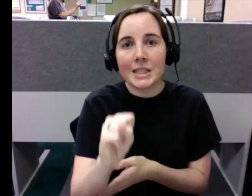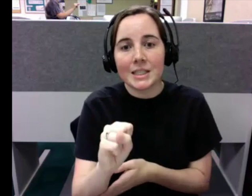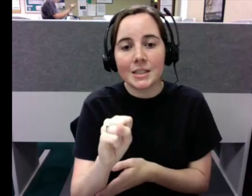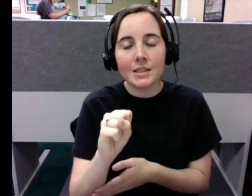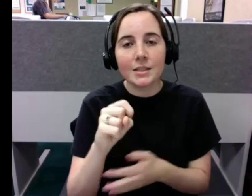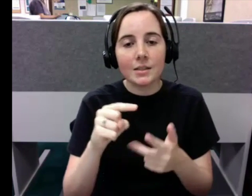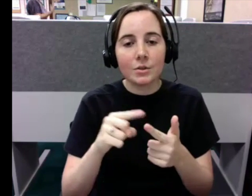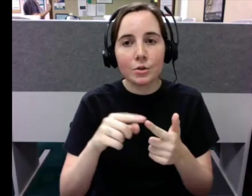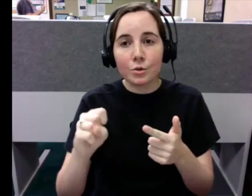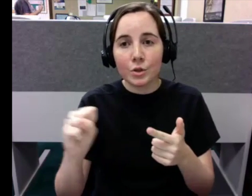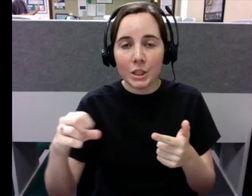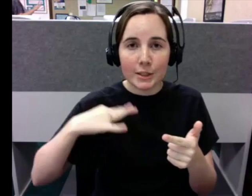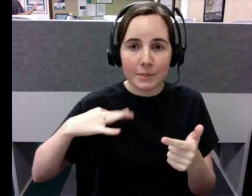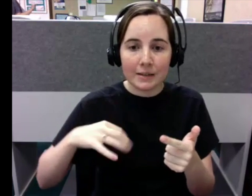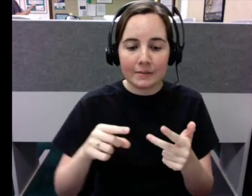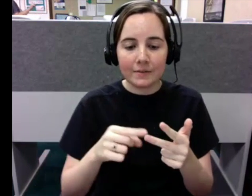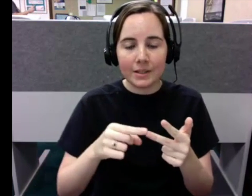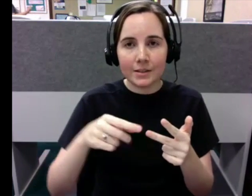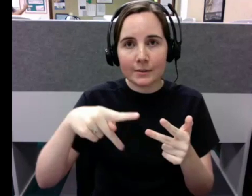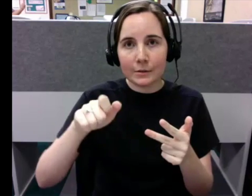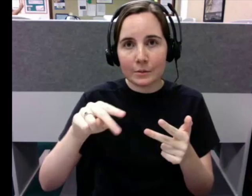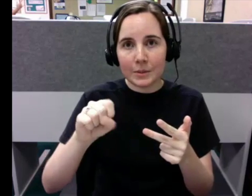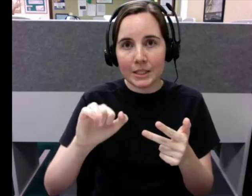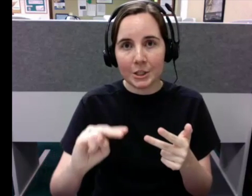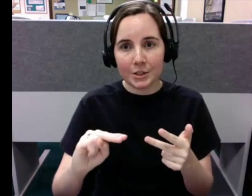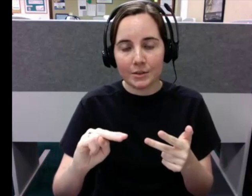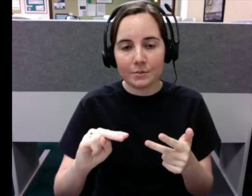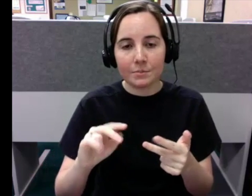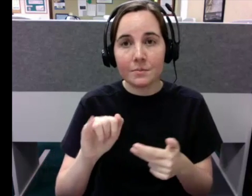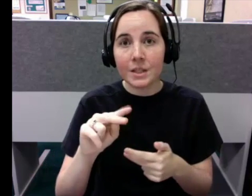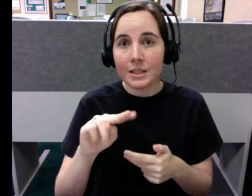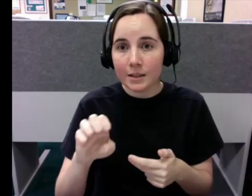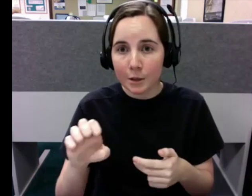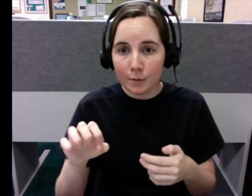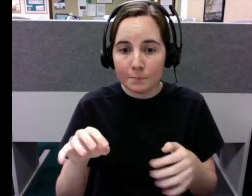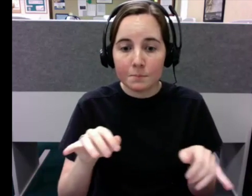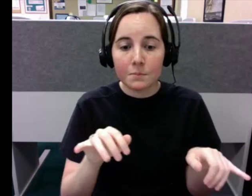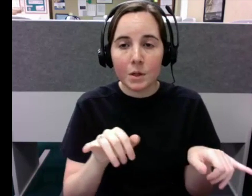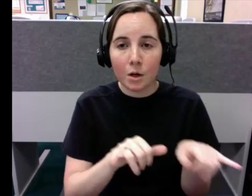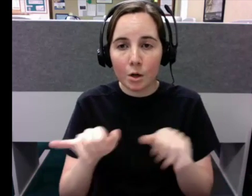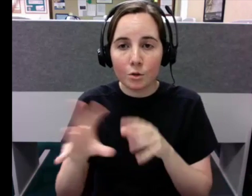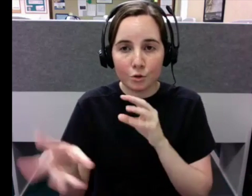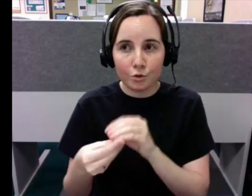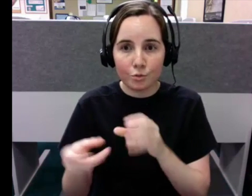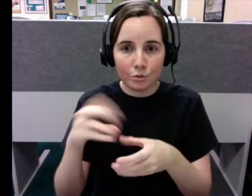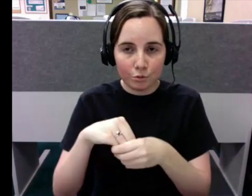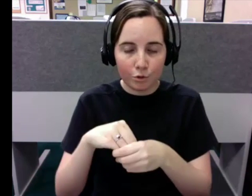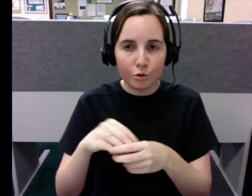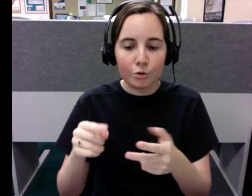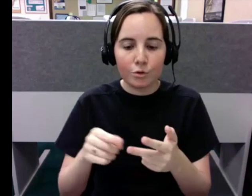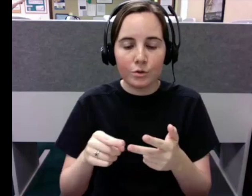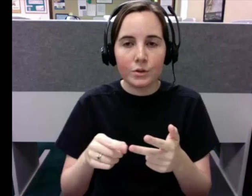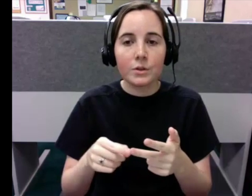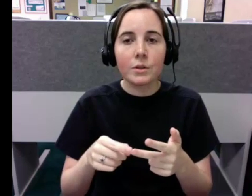pensions. Income also includes such things as food and shelter. The amount of income you